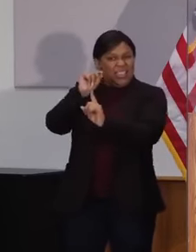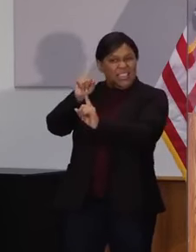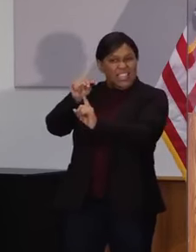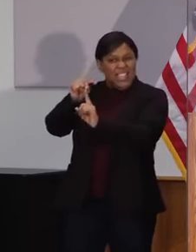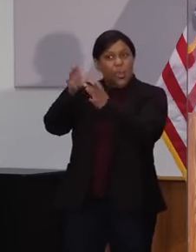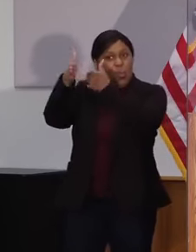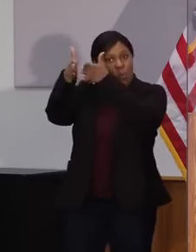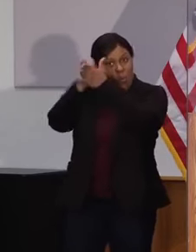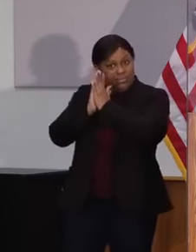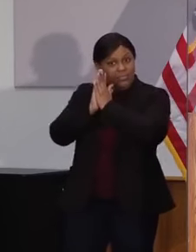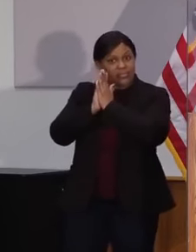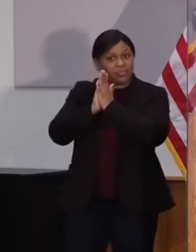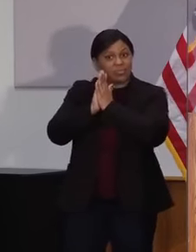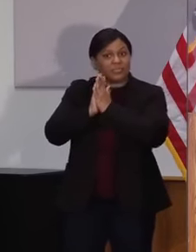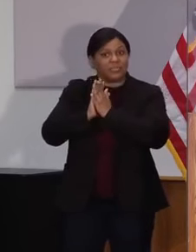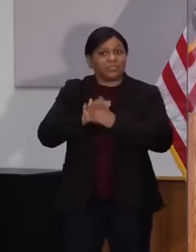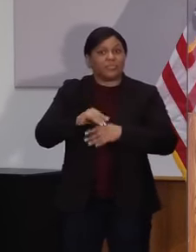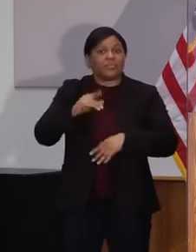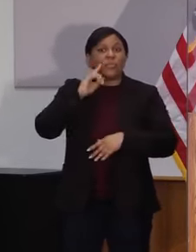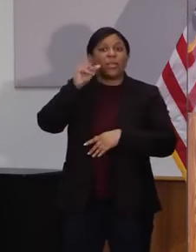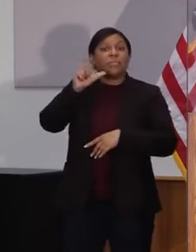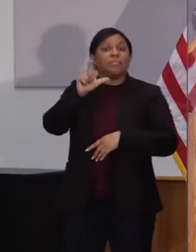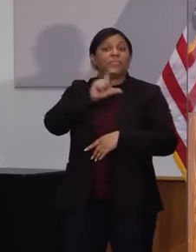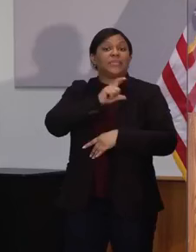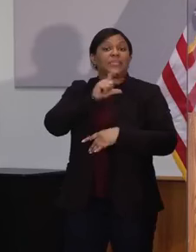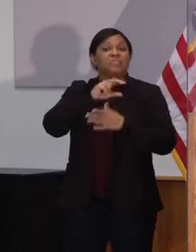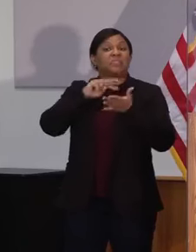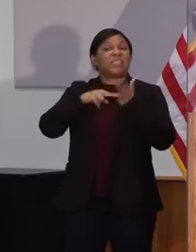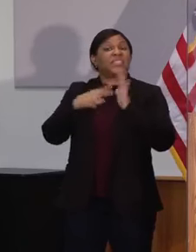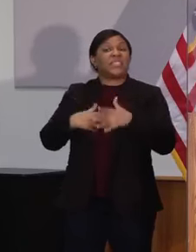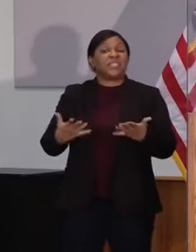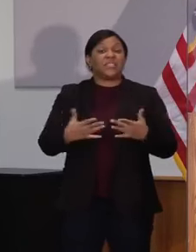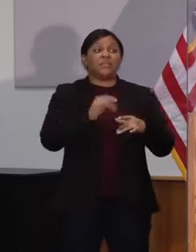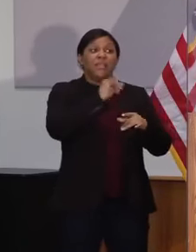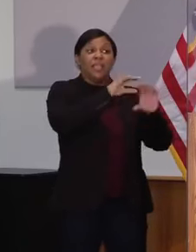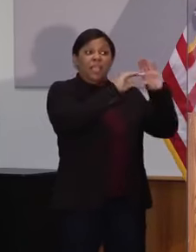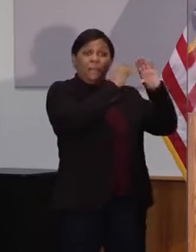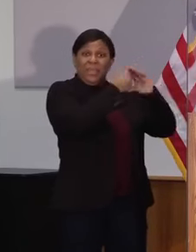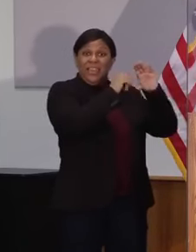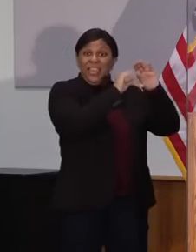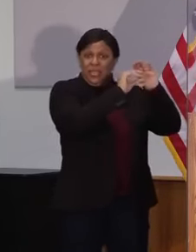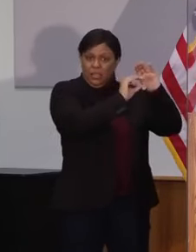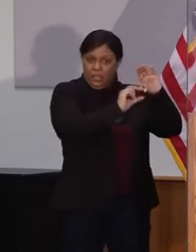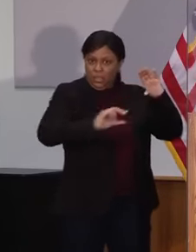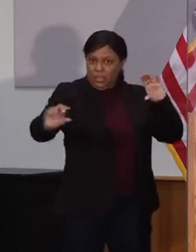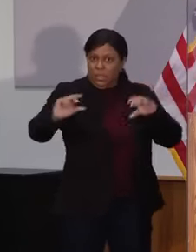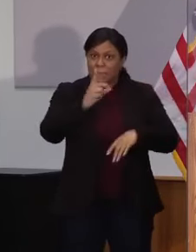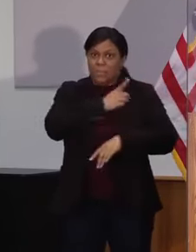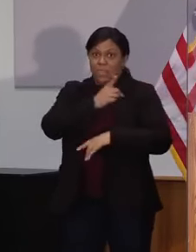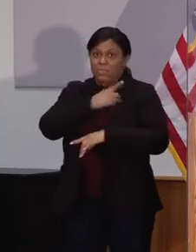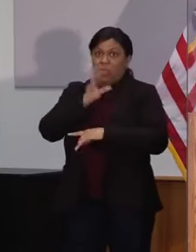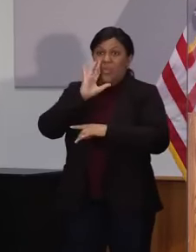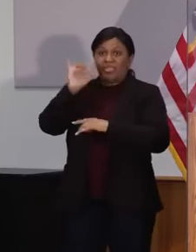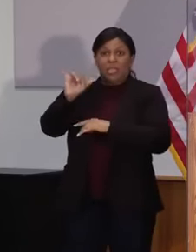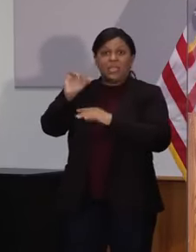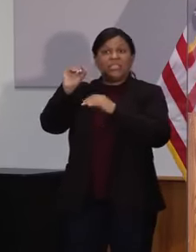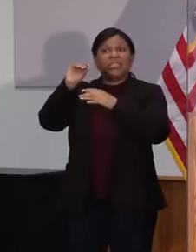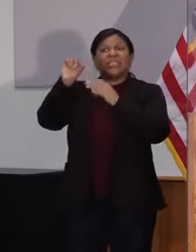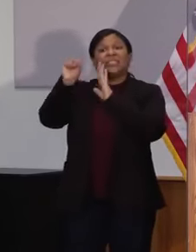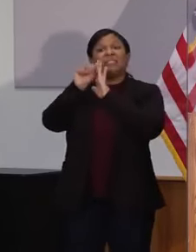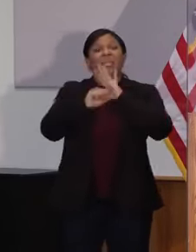therefore the costs wouldn't be passed through Minneapolis, but they'd be passed instead through the state or the county? John,